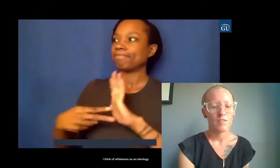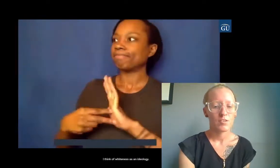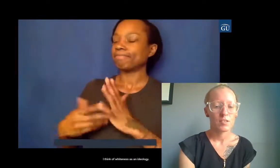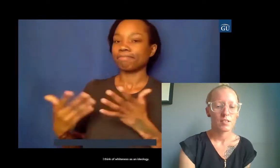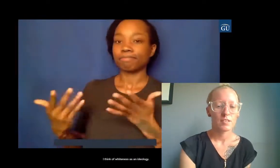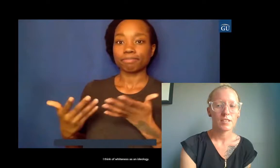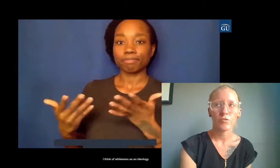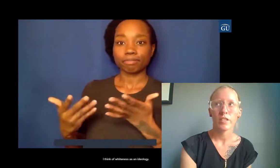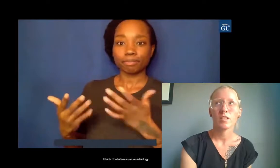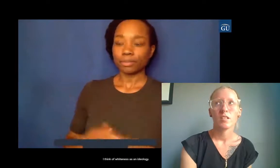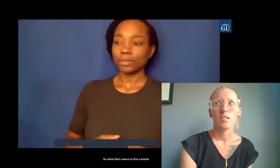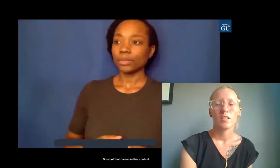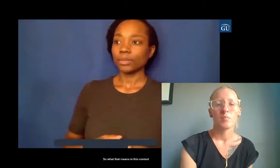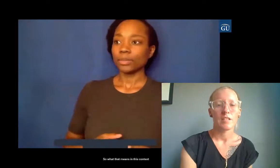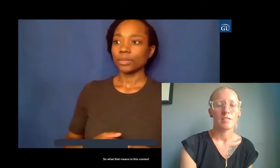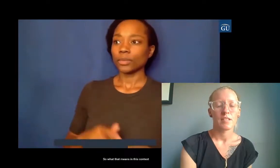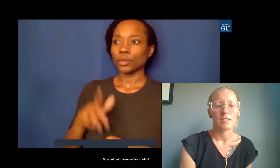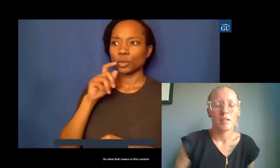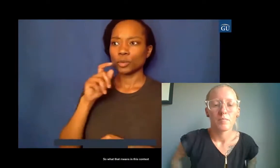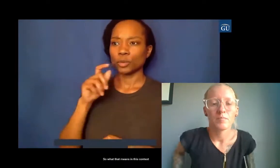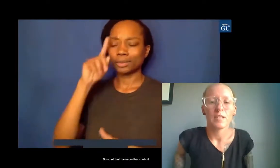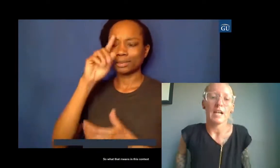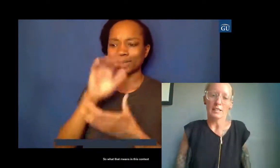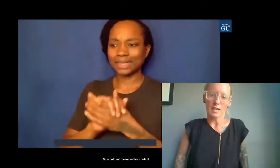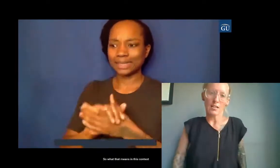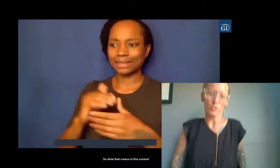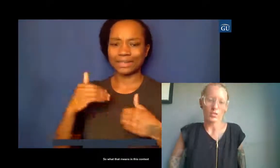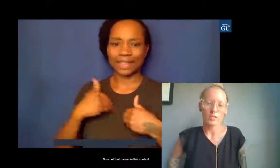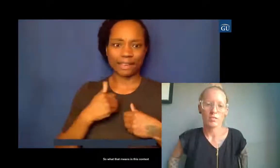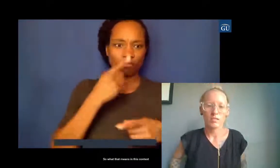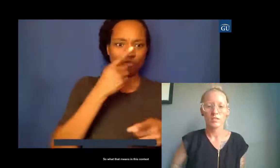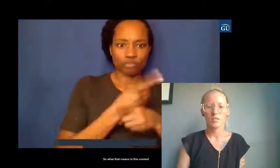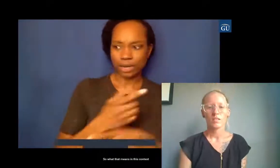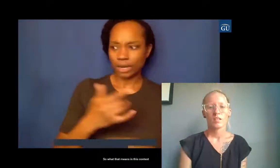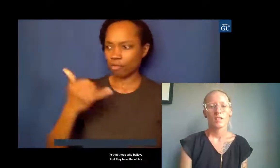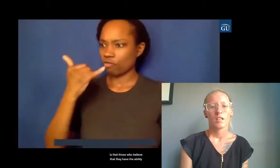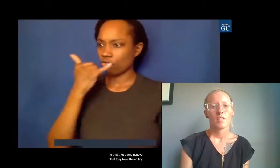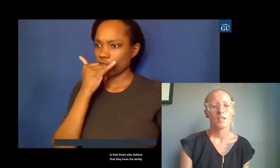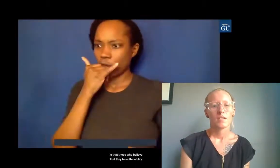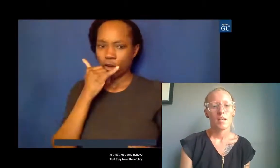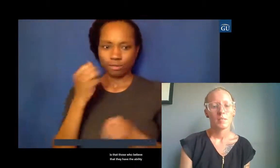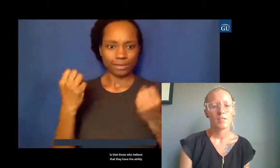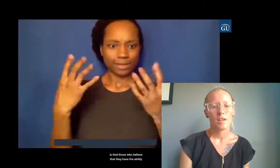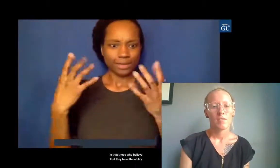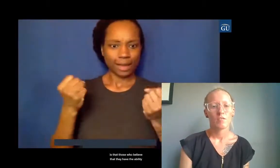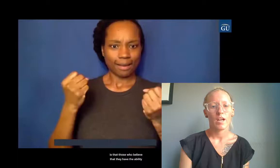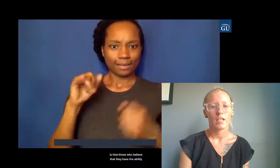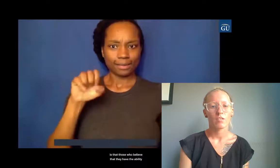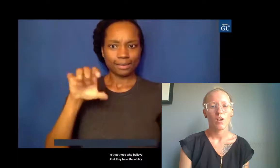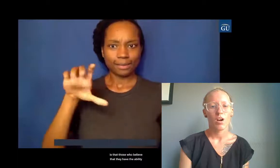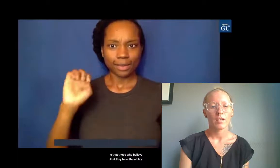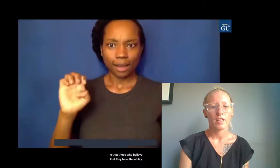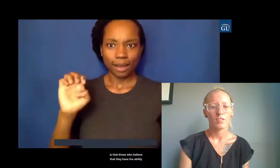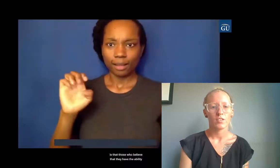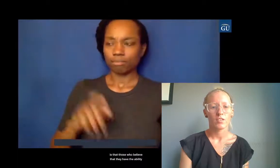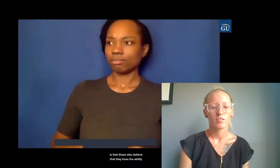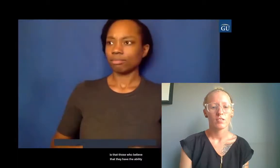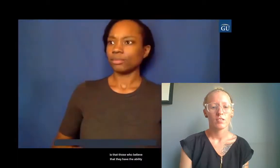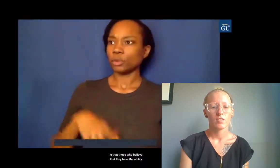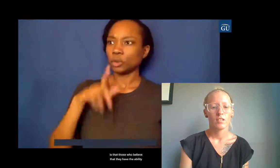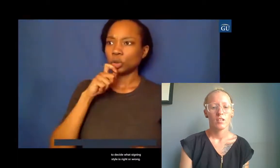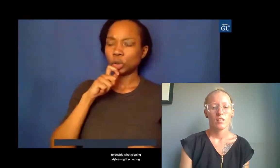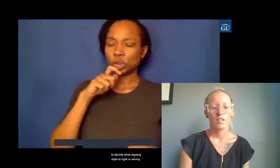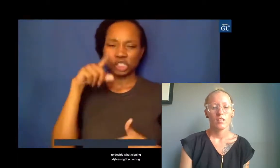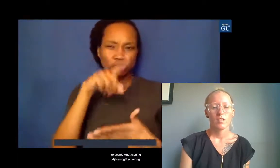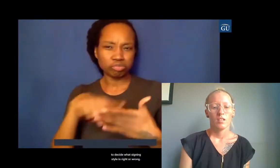And they have their different belief system and ideology. They believe they have a right and wrong answer.